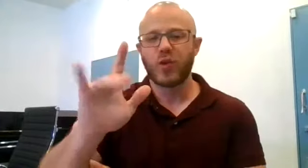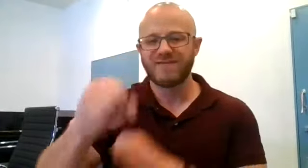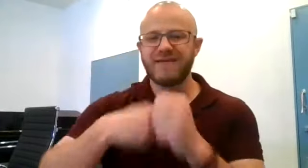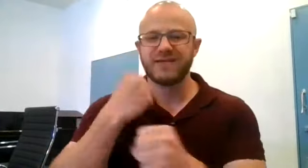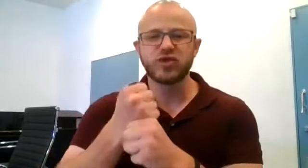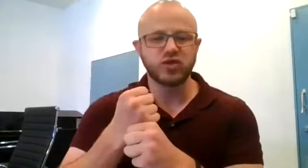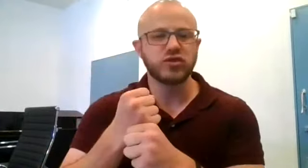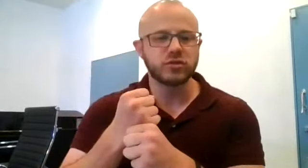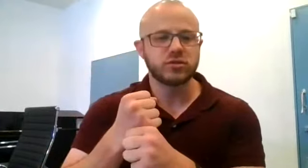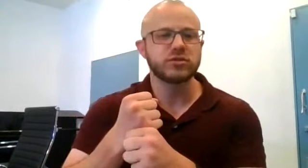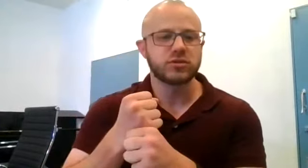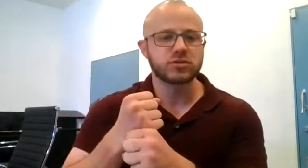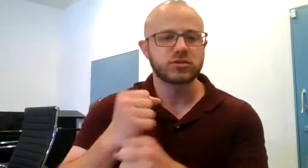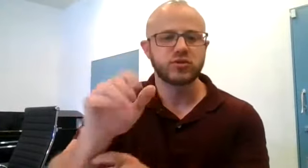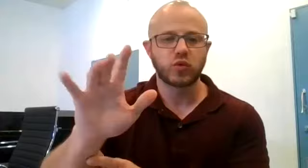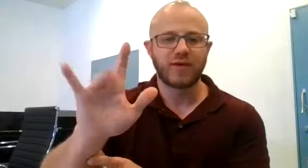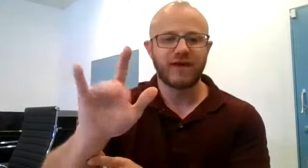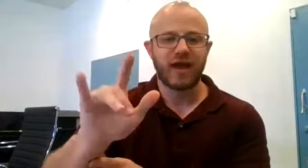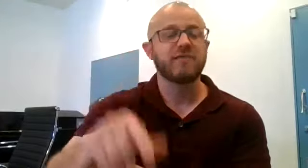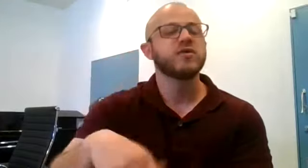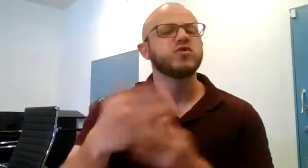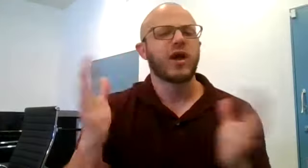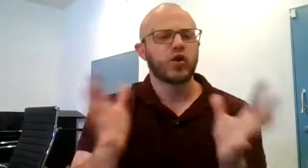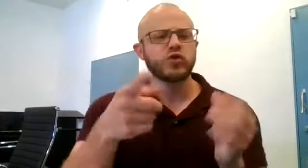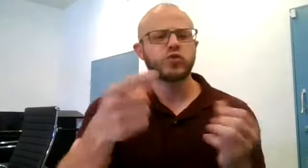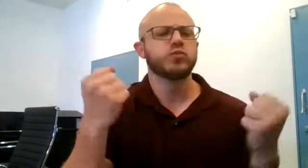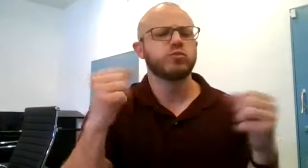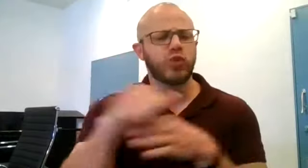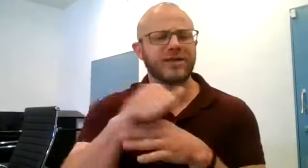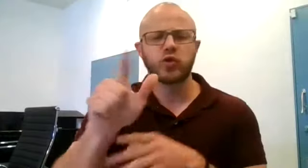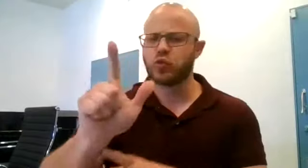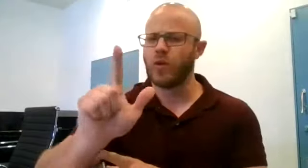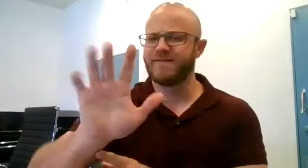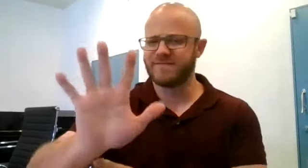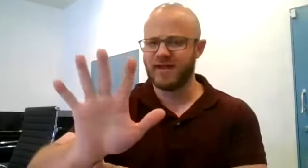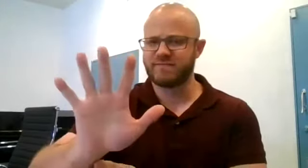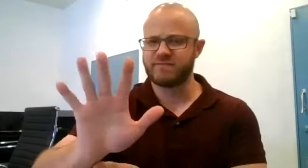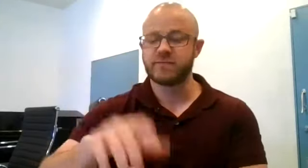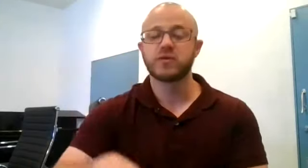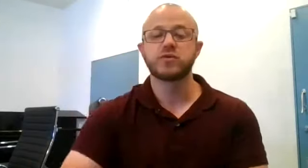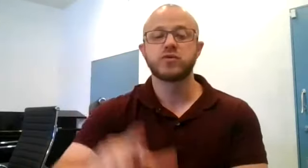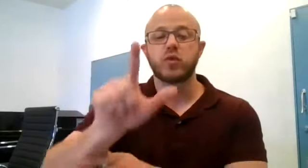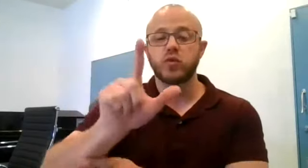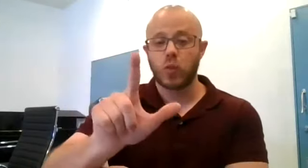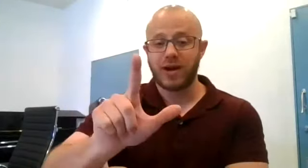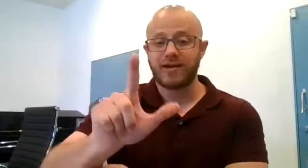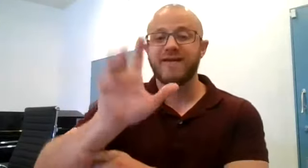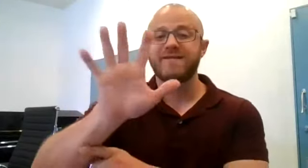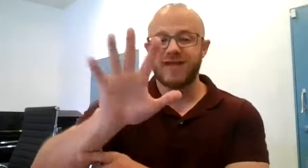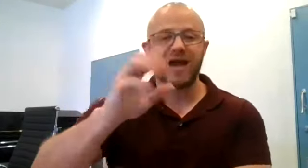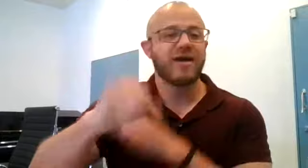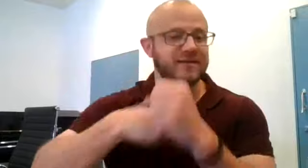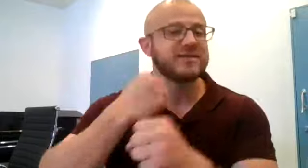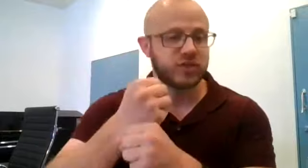You'll see 25 years like this, 25. So I encourage you to practice the 2-5,